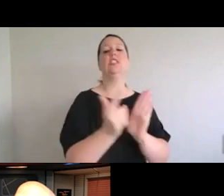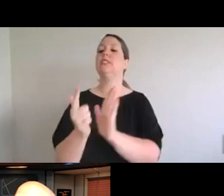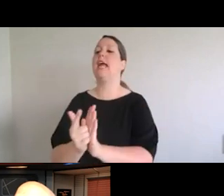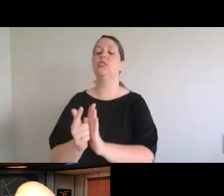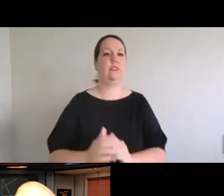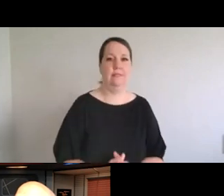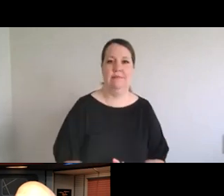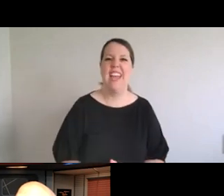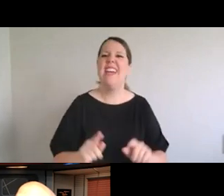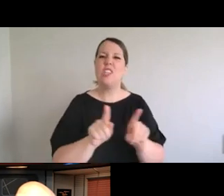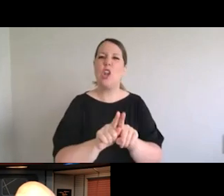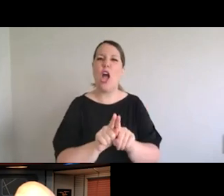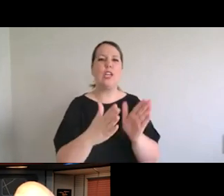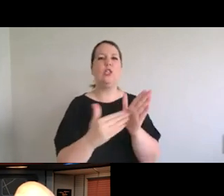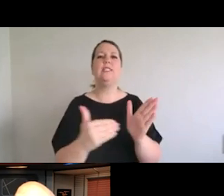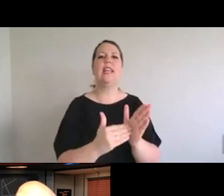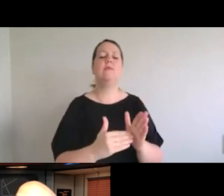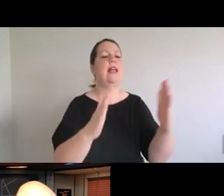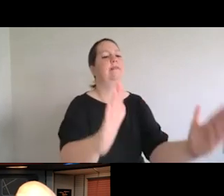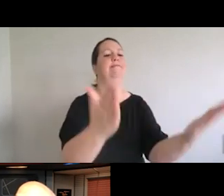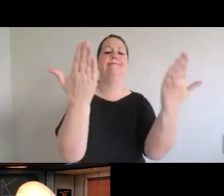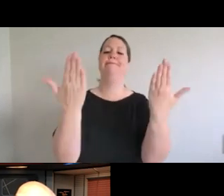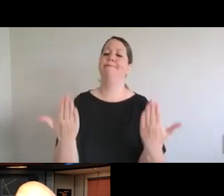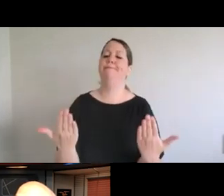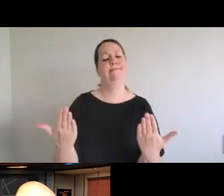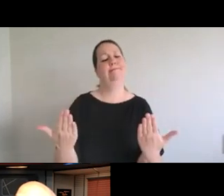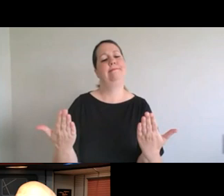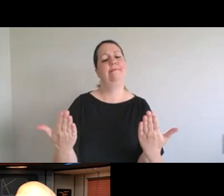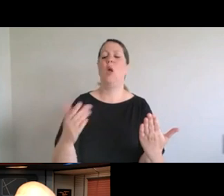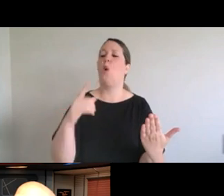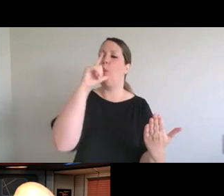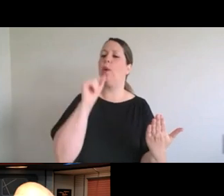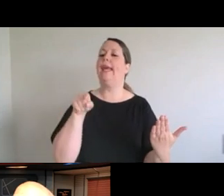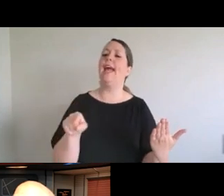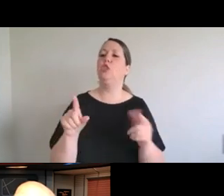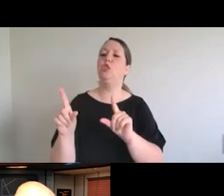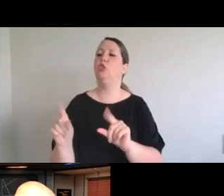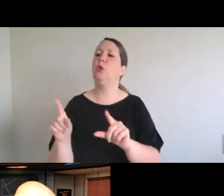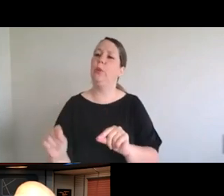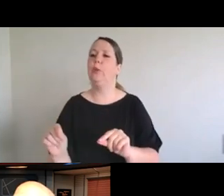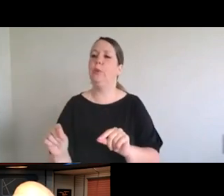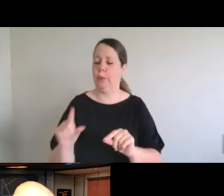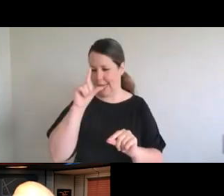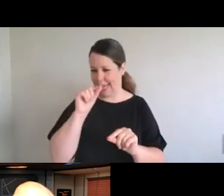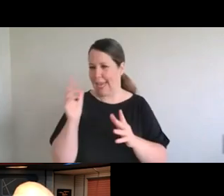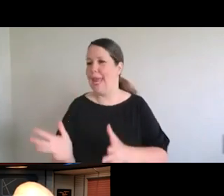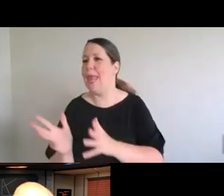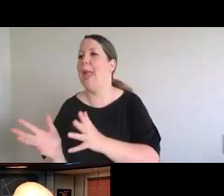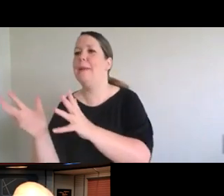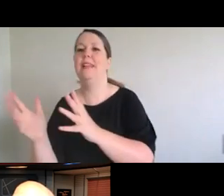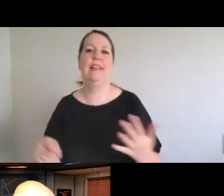and made a choice. It said we could either do an enabling piece of legislation or prescriptive